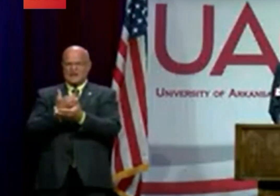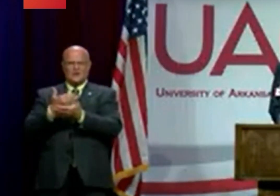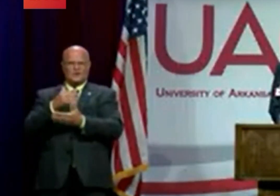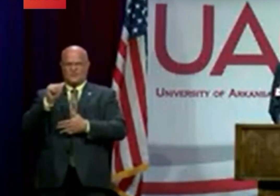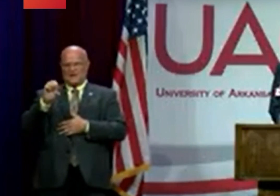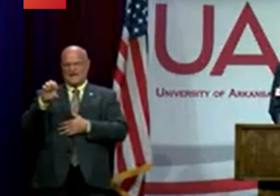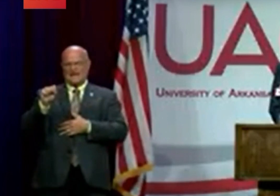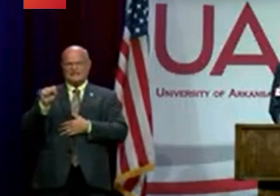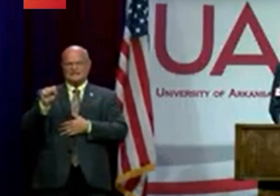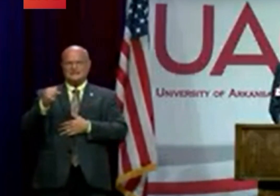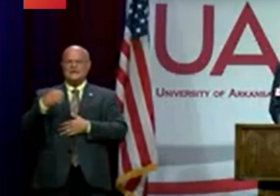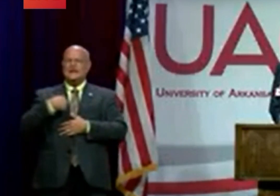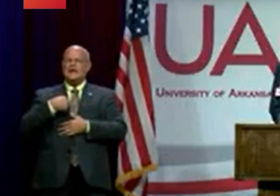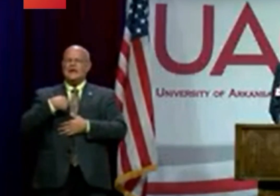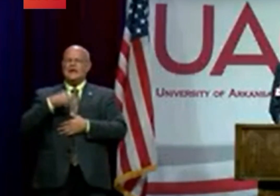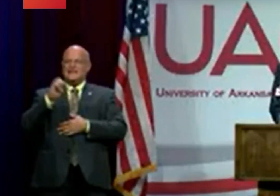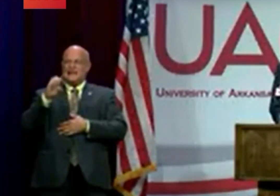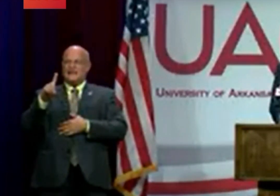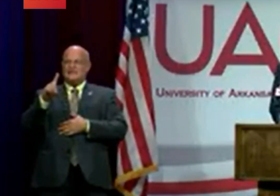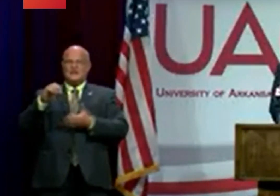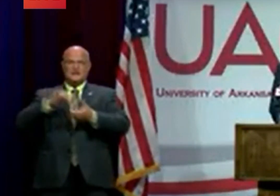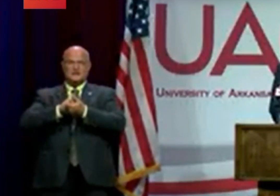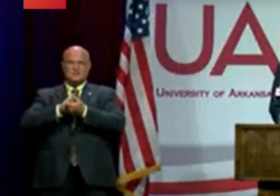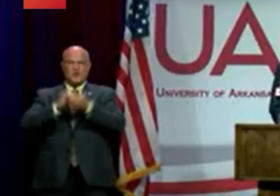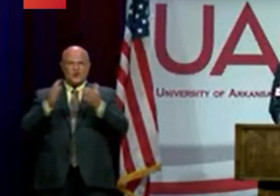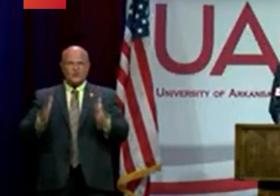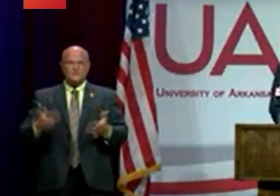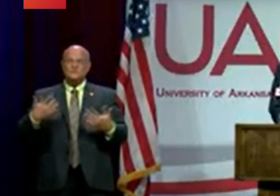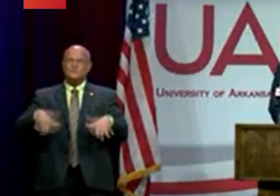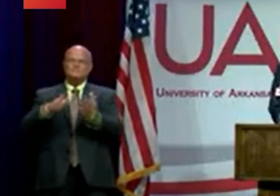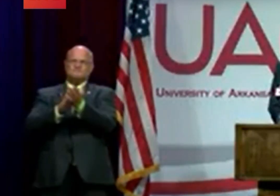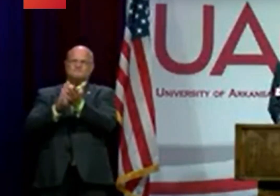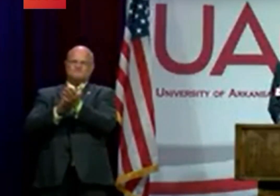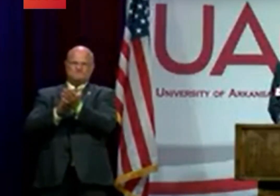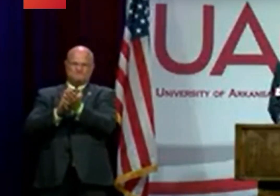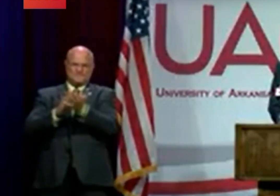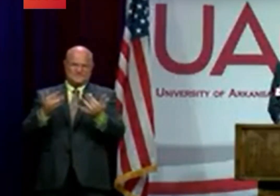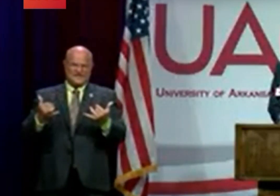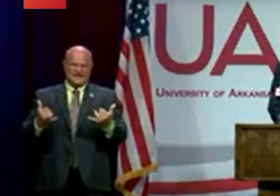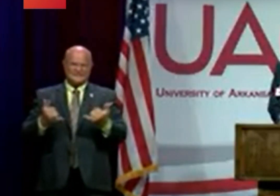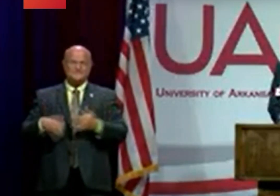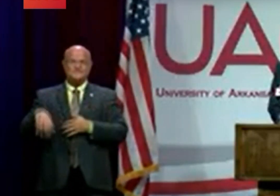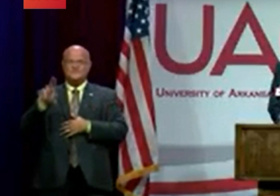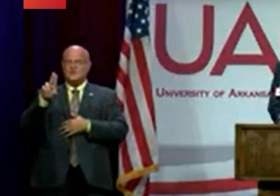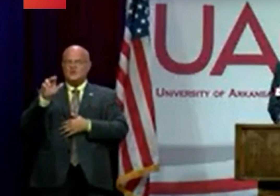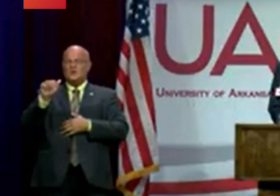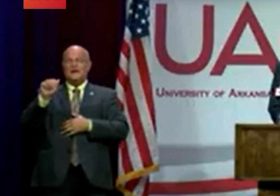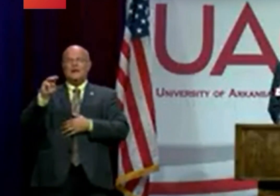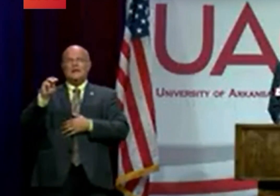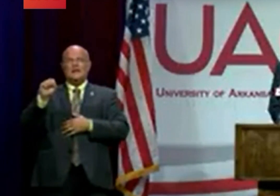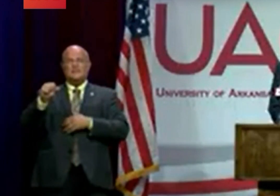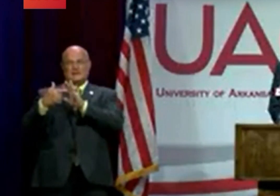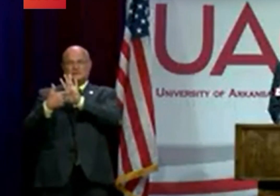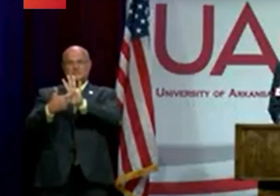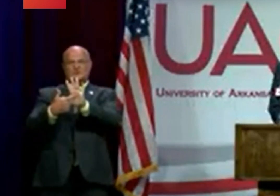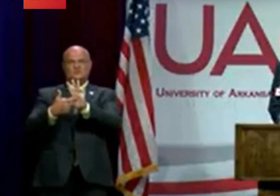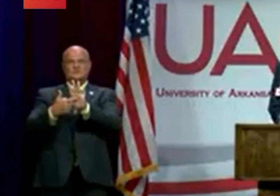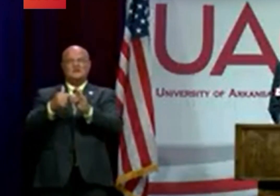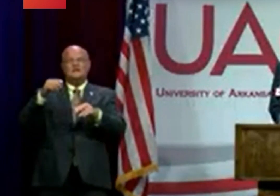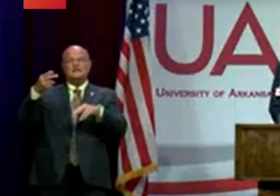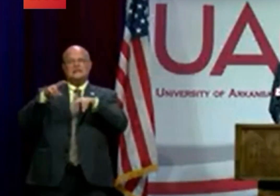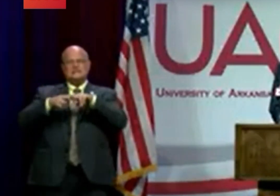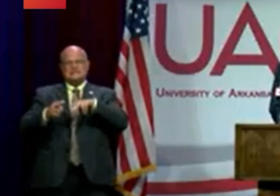cases. And I applaud our education partners that have been doing this. The UAMS modeling also acknowledged a decrease